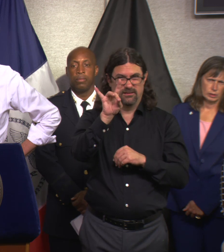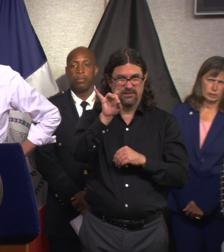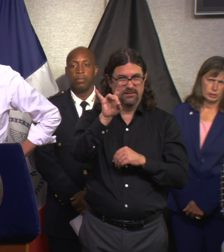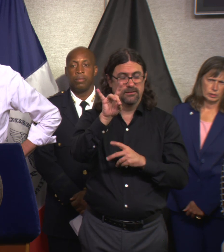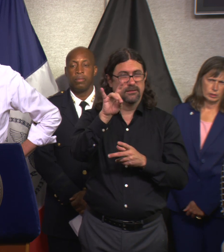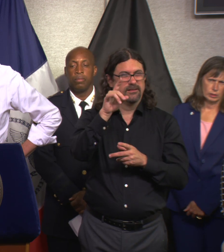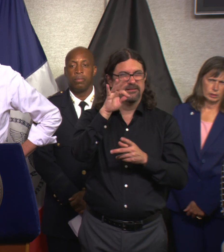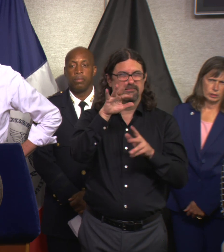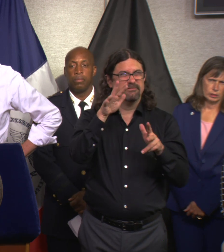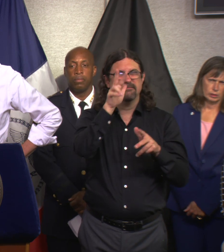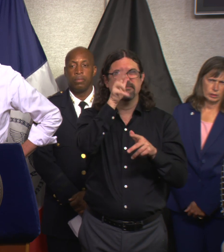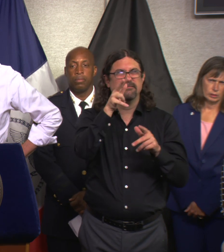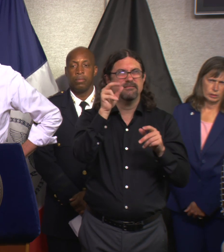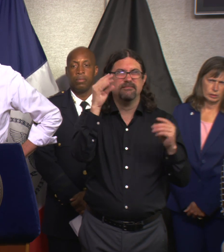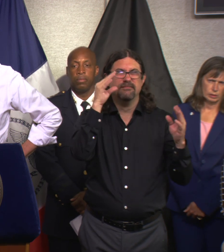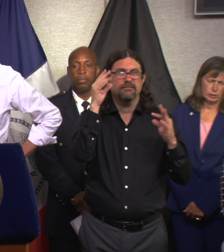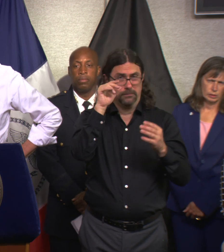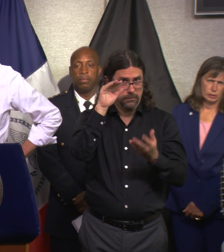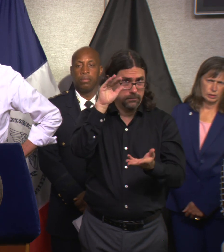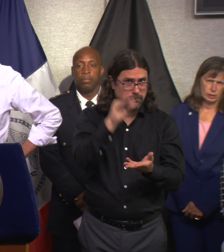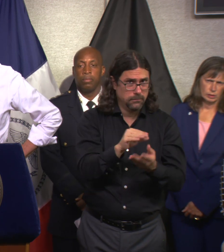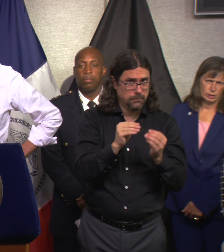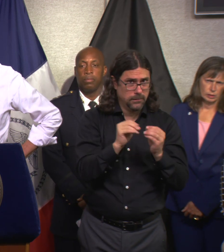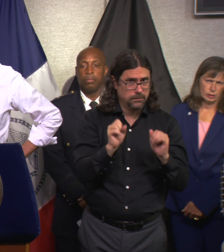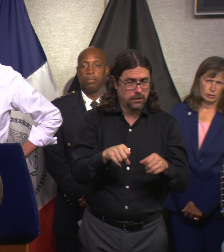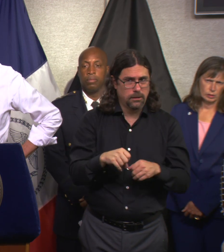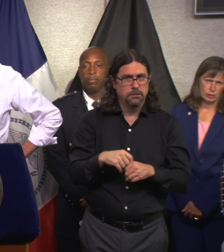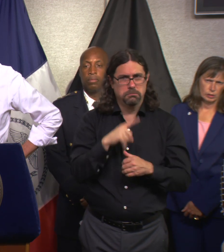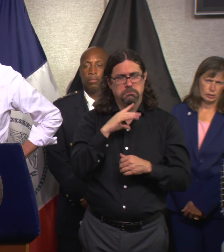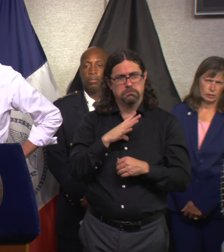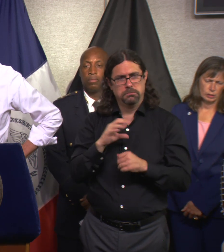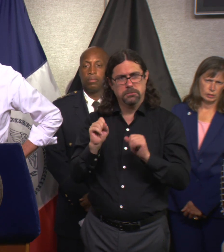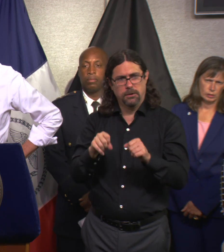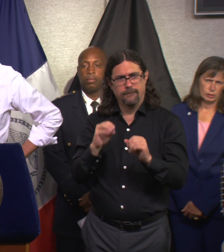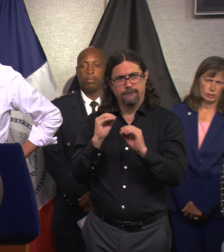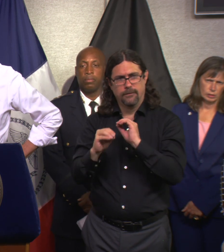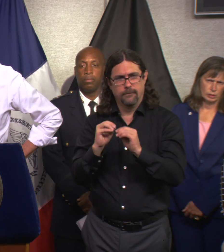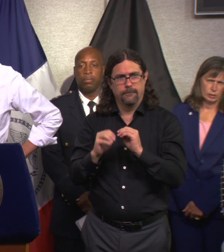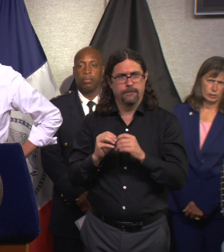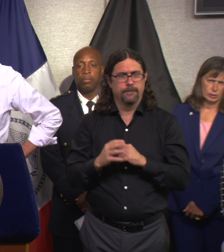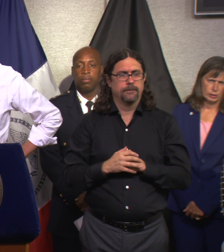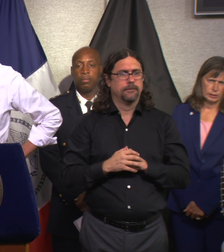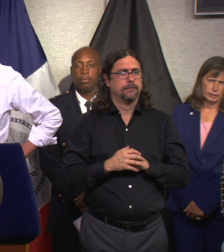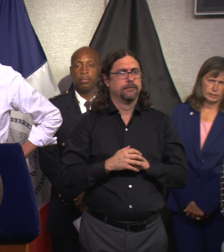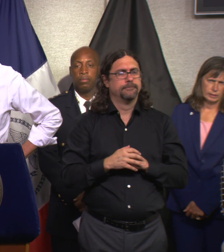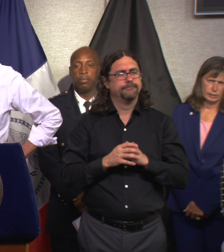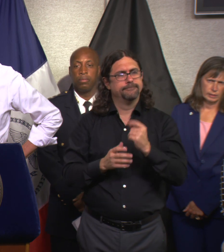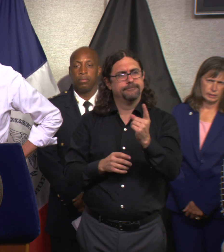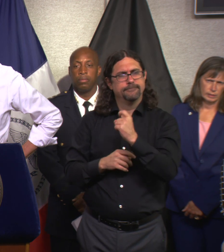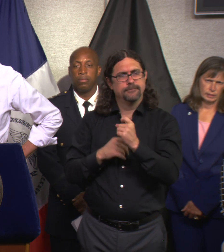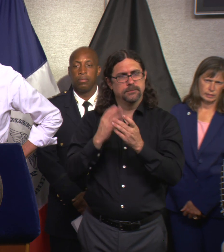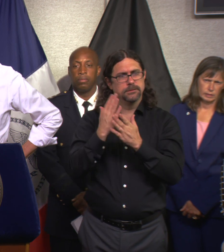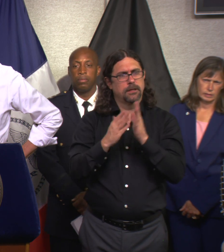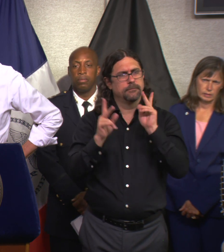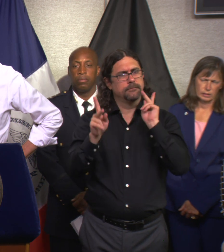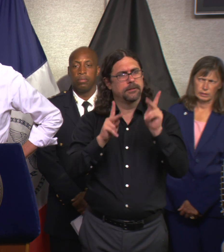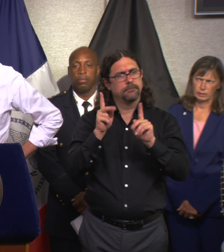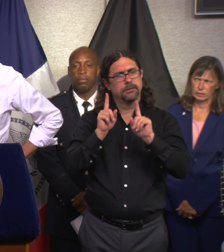cooling centers, where people might even try to go today or tomorrow, some of those centers that don't have AC are on that